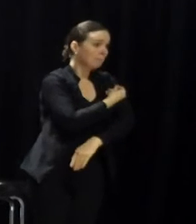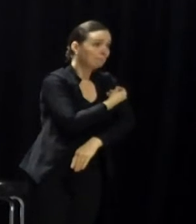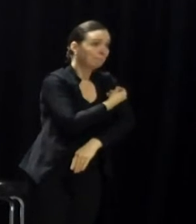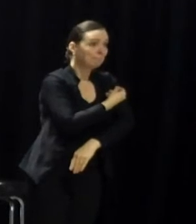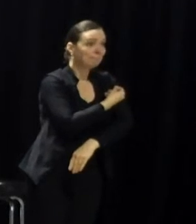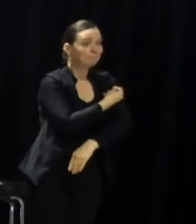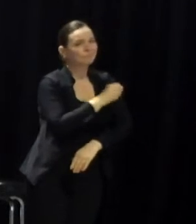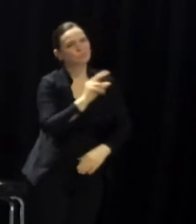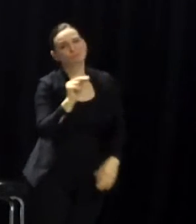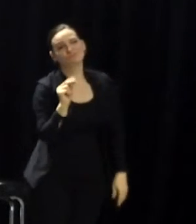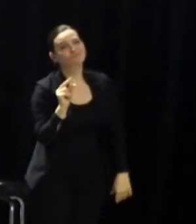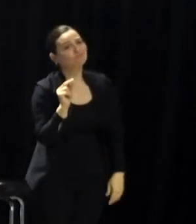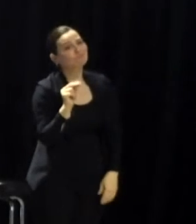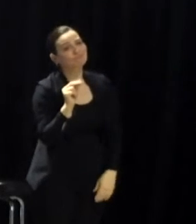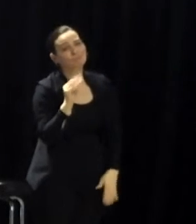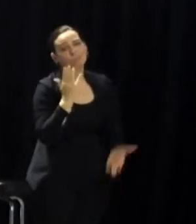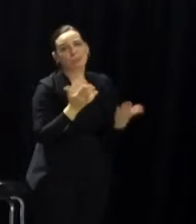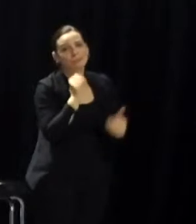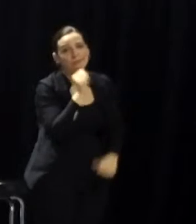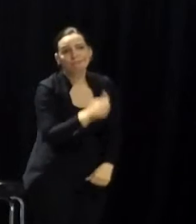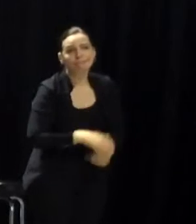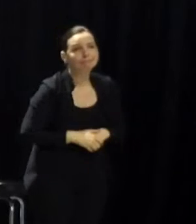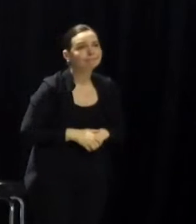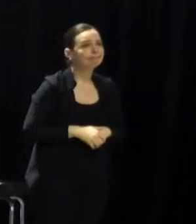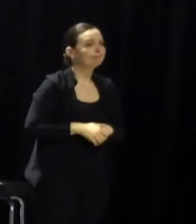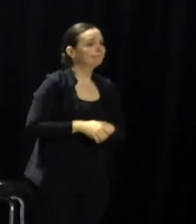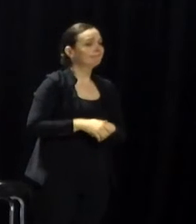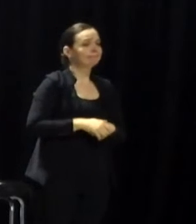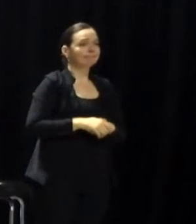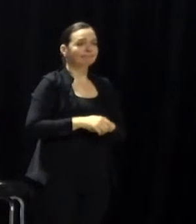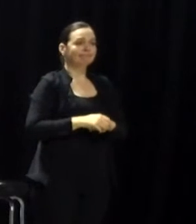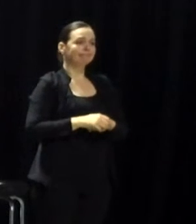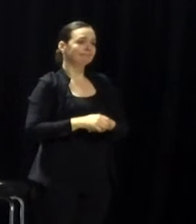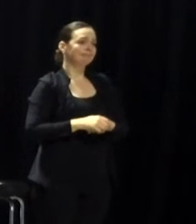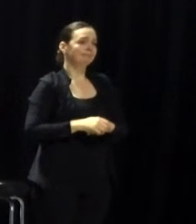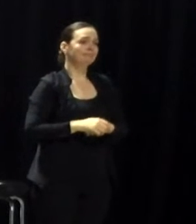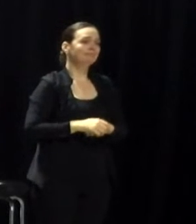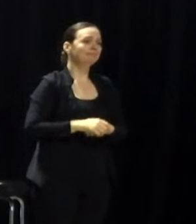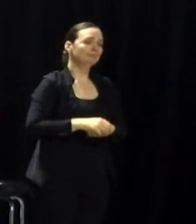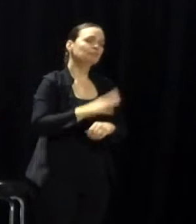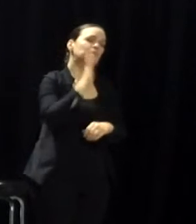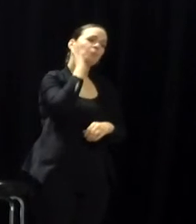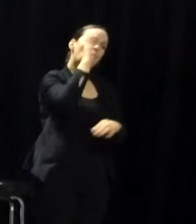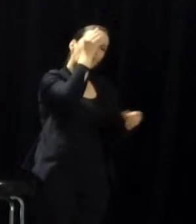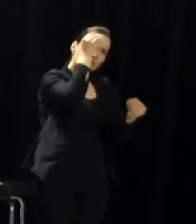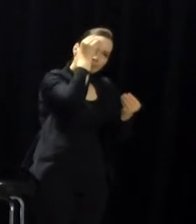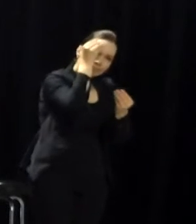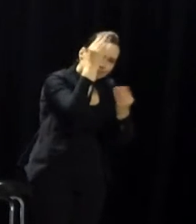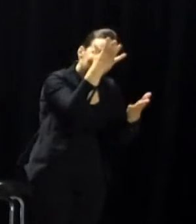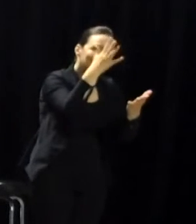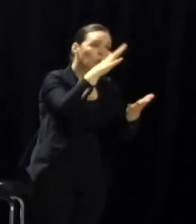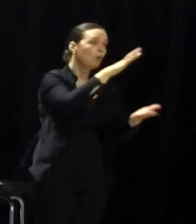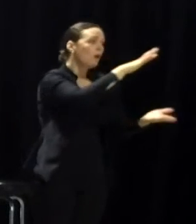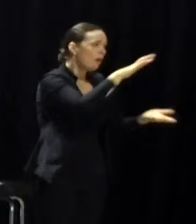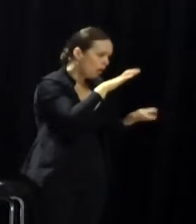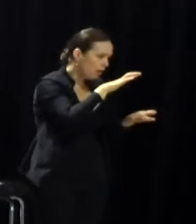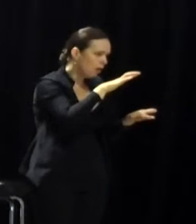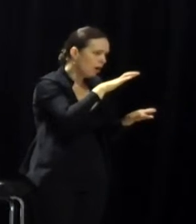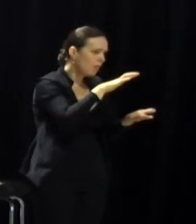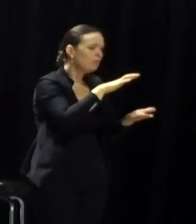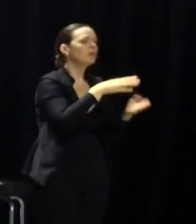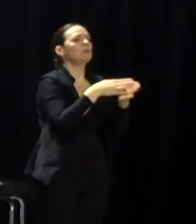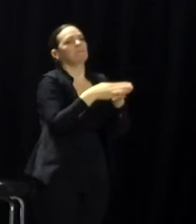When we know how much vaccine we have available, we will, and the state says we'll send you this amount, we